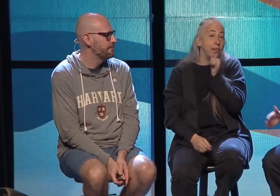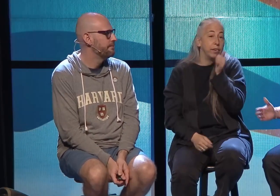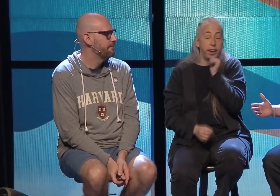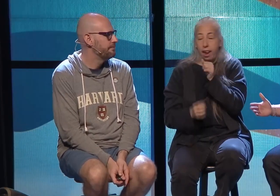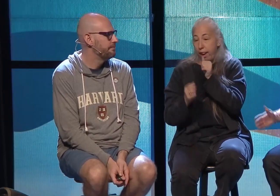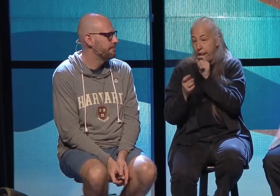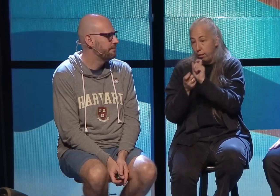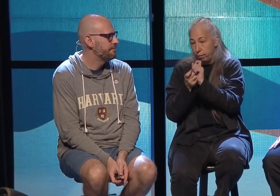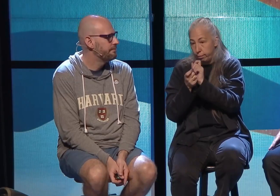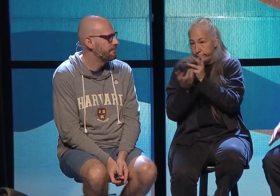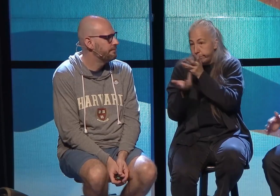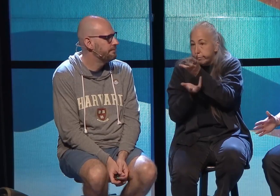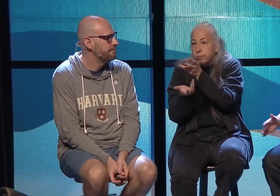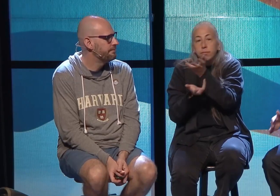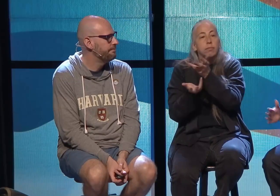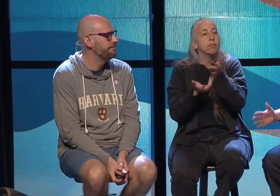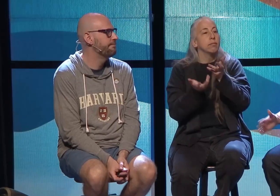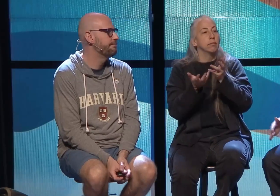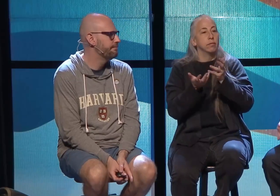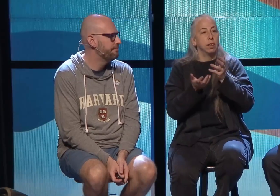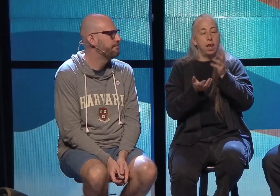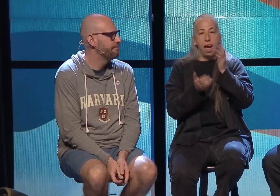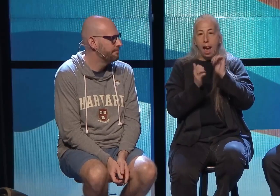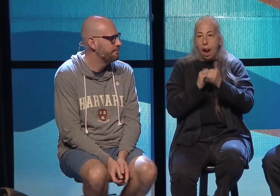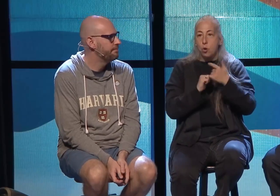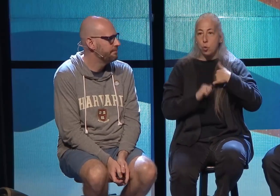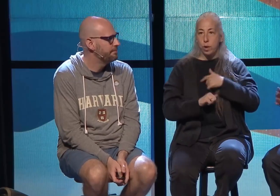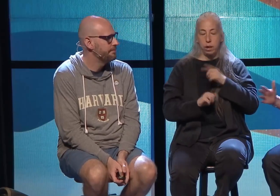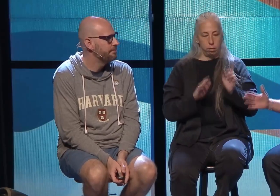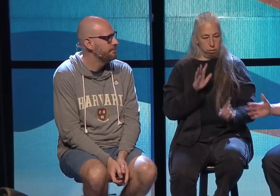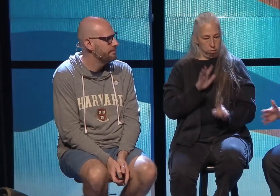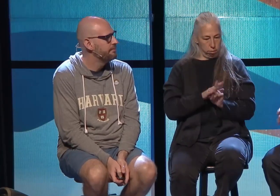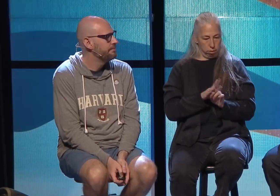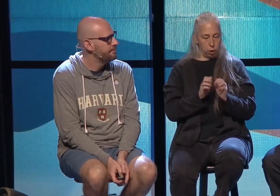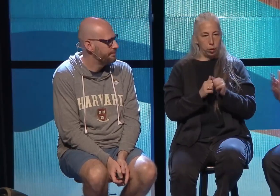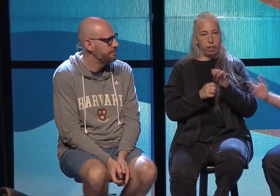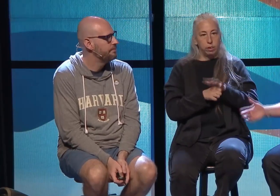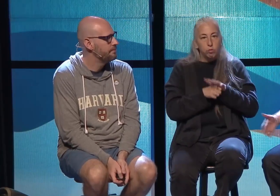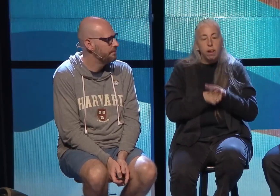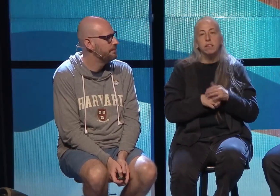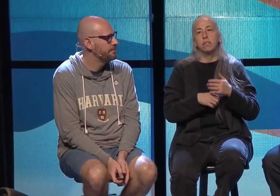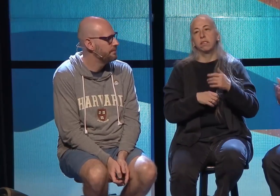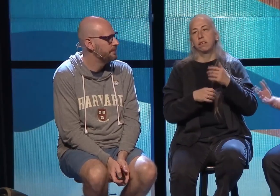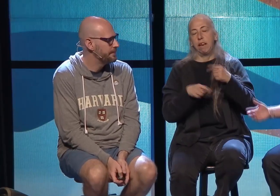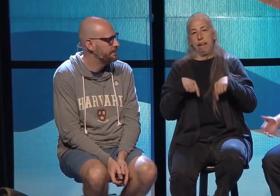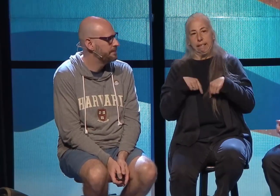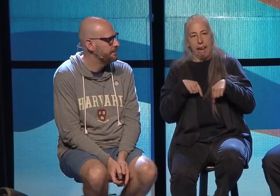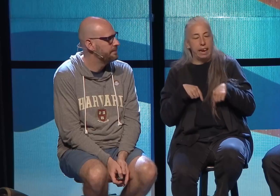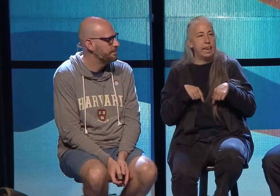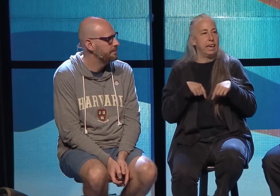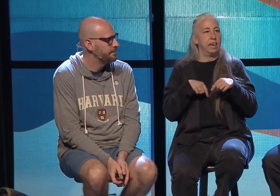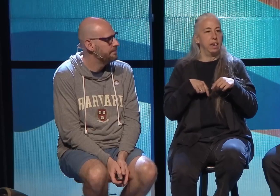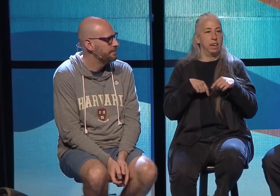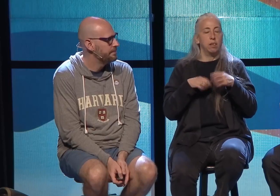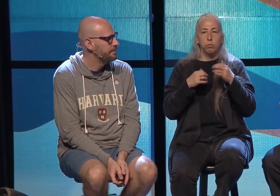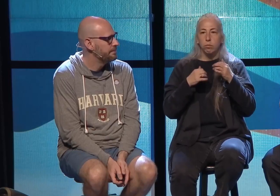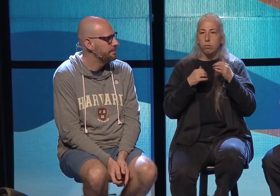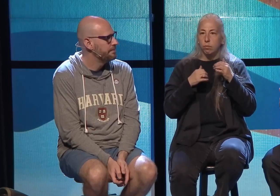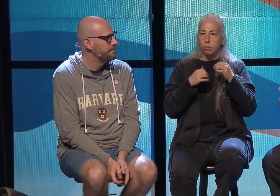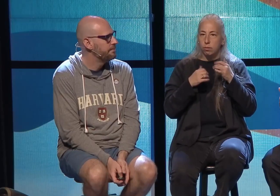how we show up in the moments of stress and anxiety and fighting, and we're still going to do that. We're still going to be anxious, but there